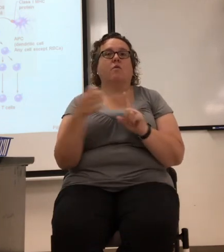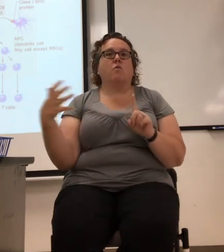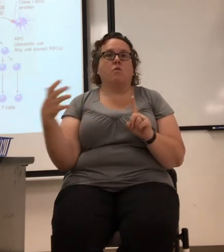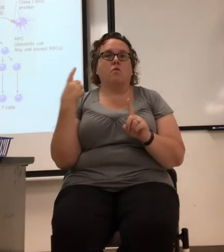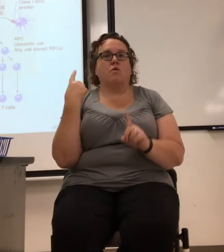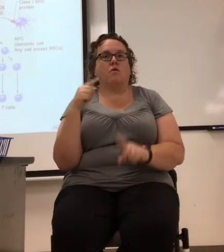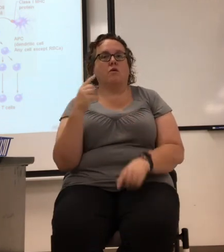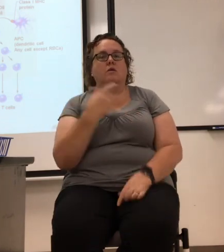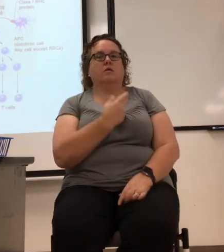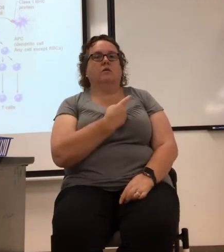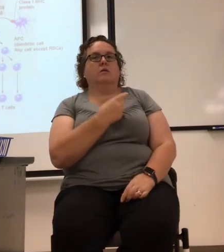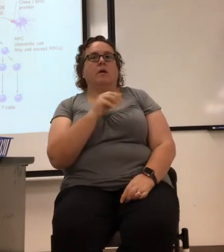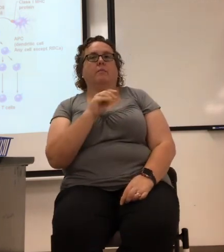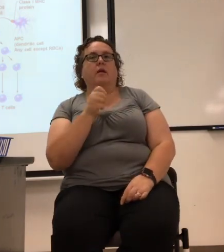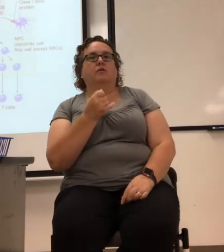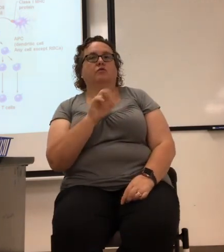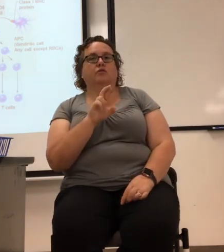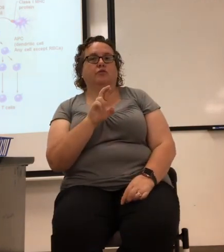Major